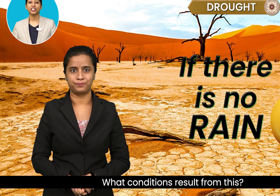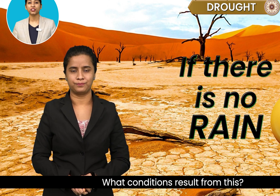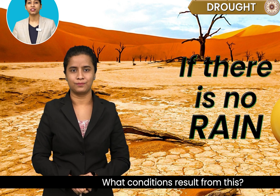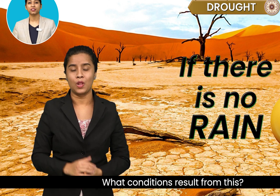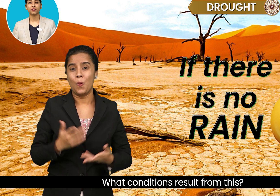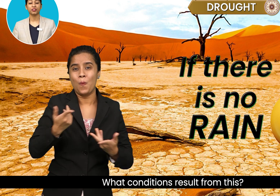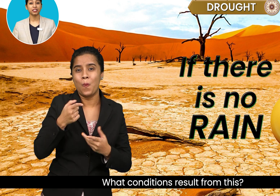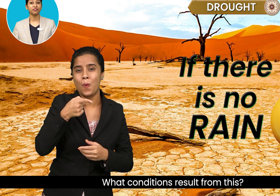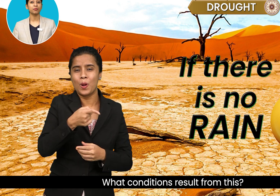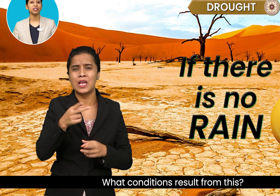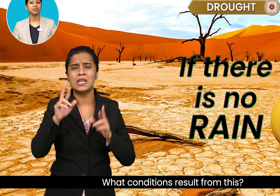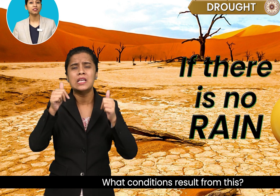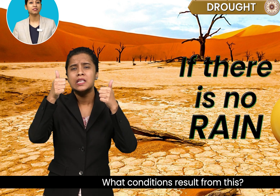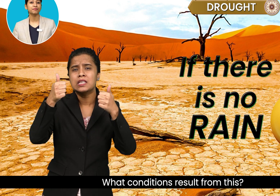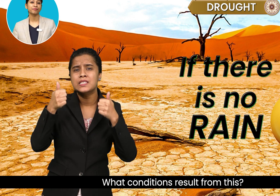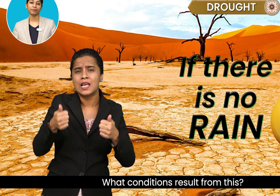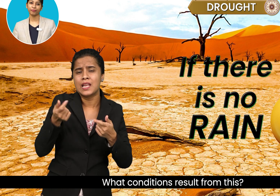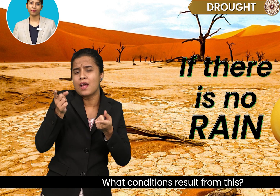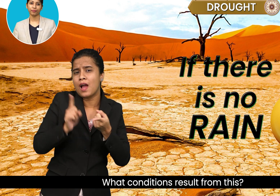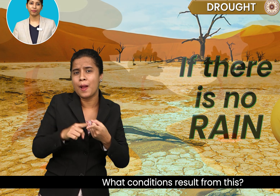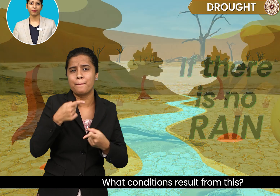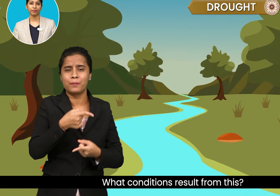What conditions result from this?